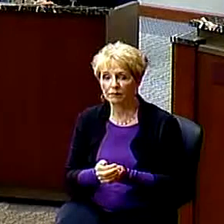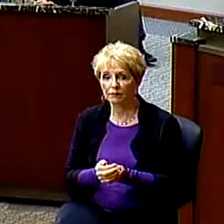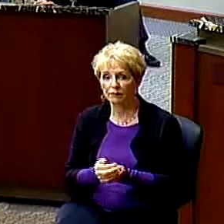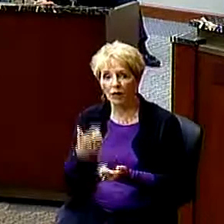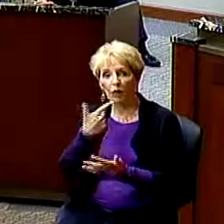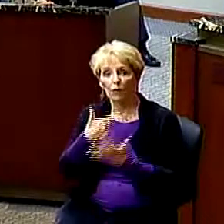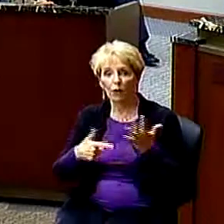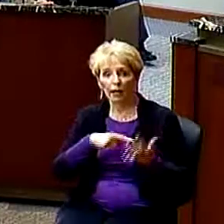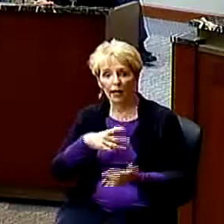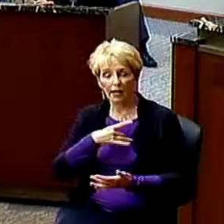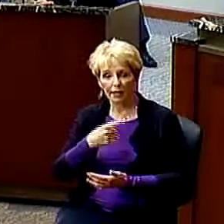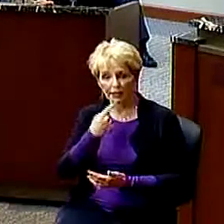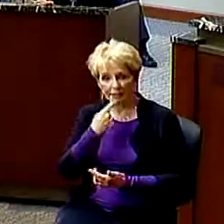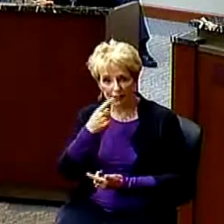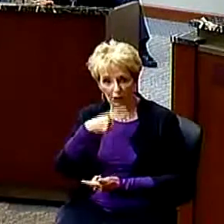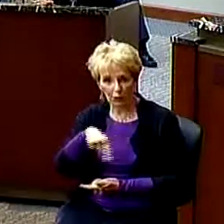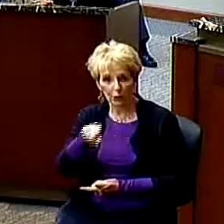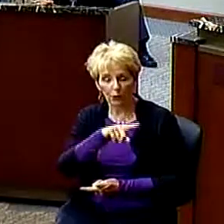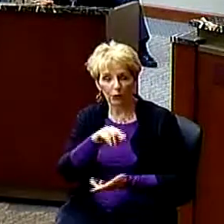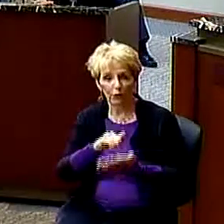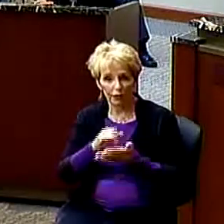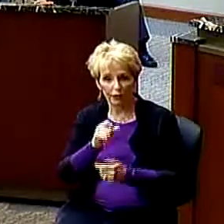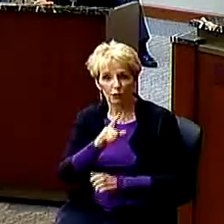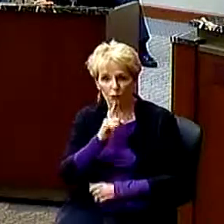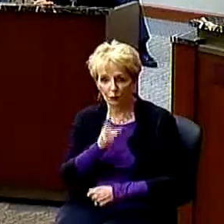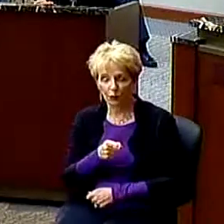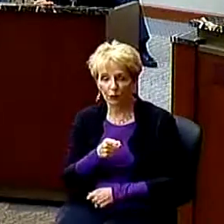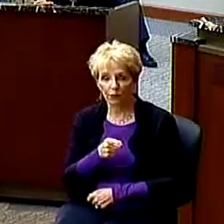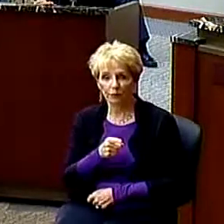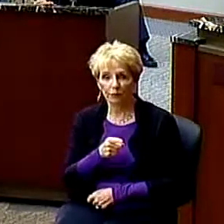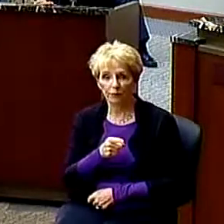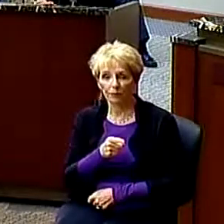what I'd like to say to you is what I think is true.